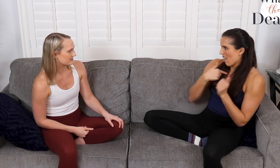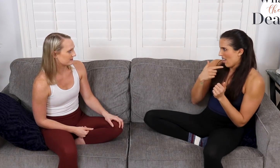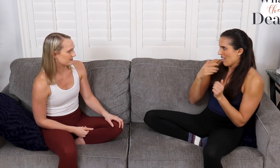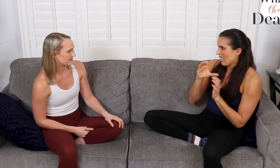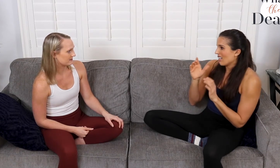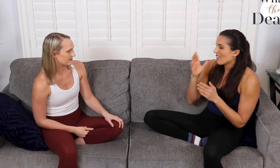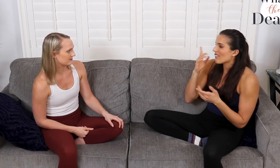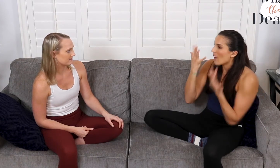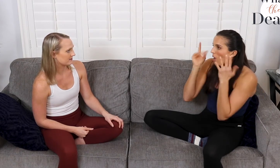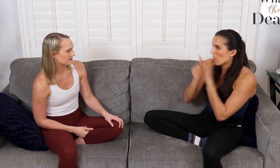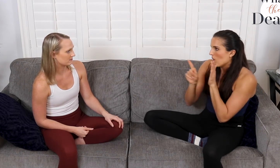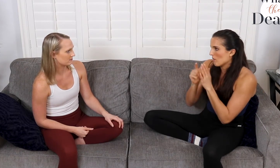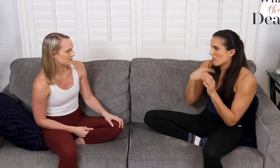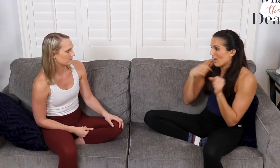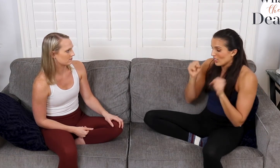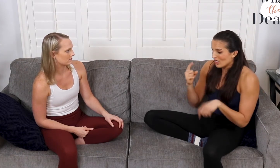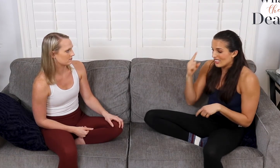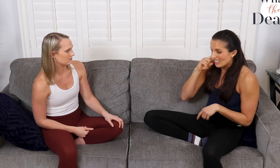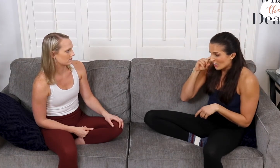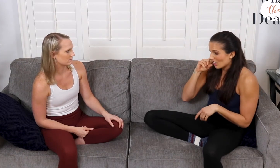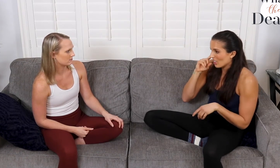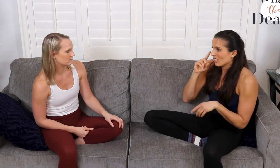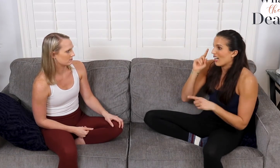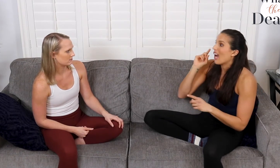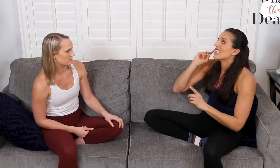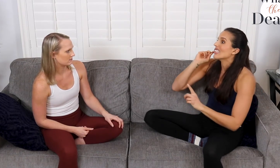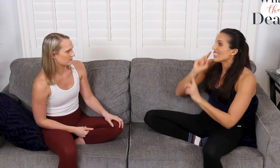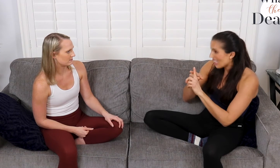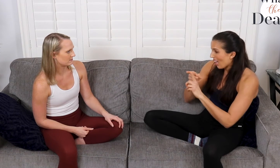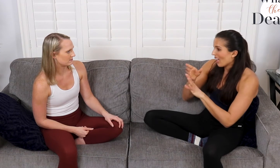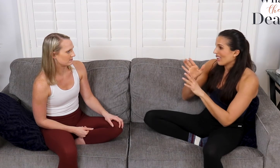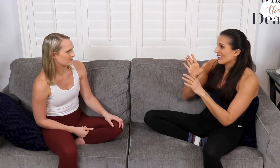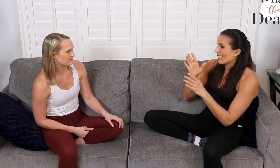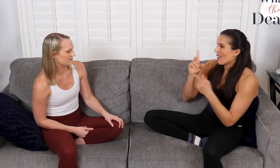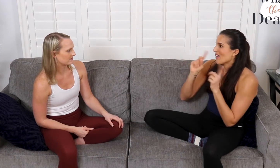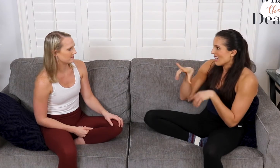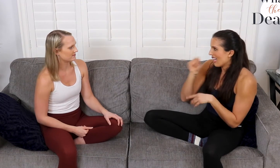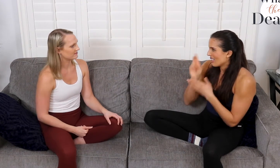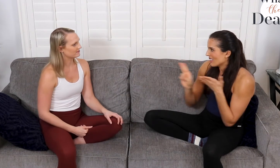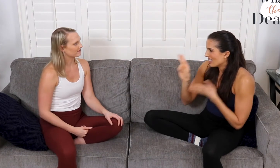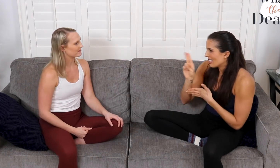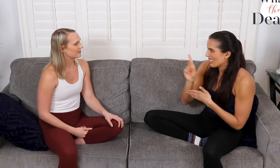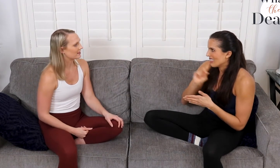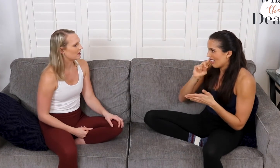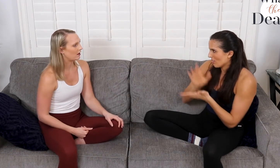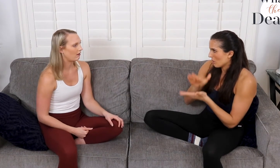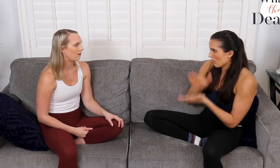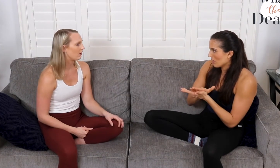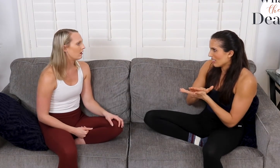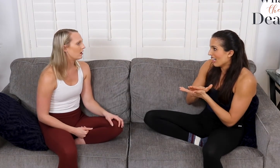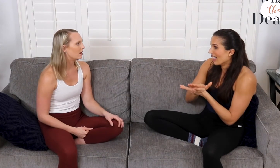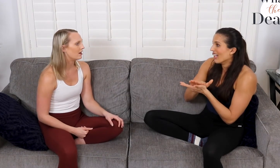fire alarms. We had a person ask, how are we aware of the fire alarms, sirens, and